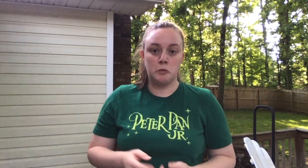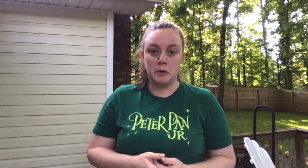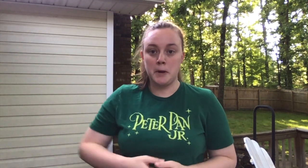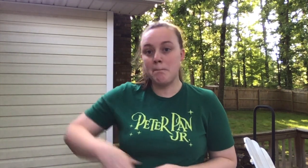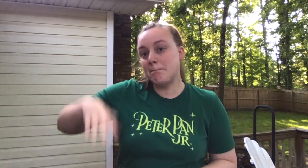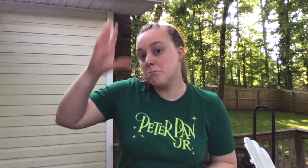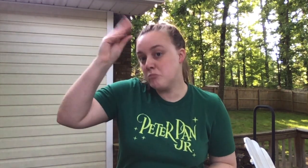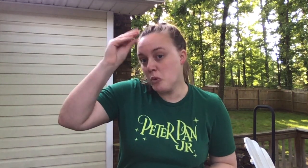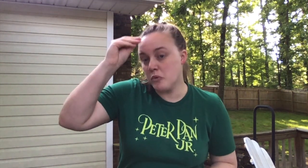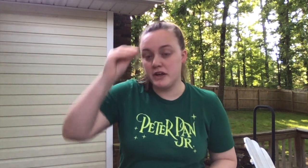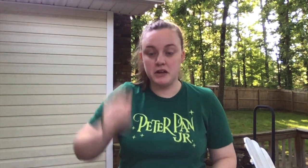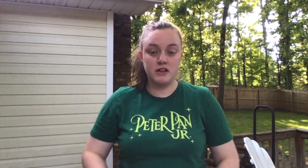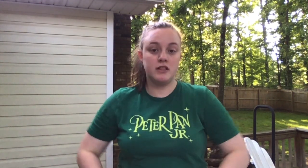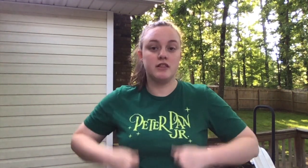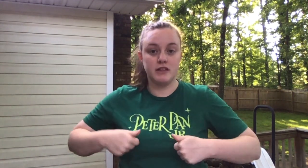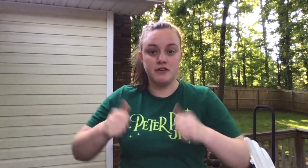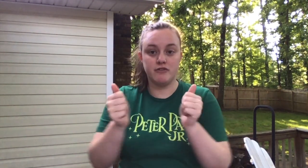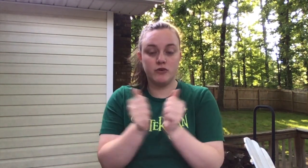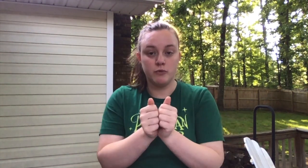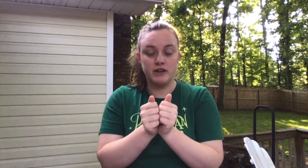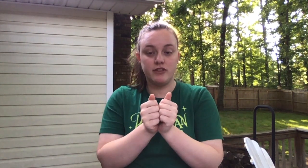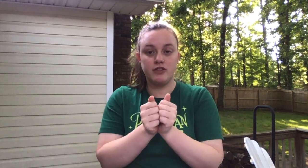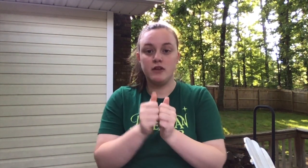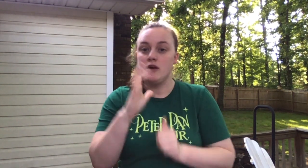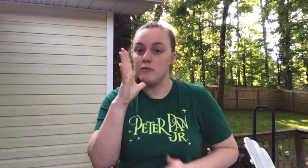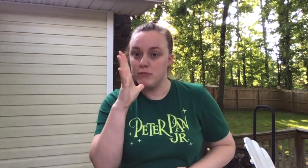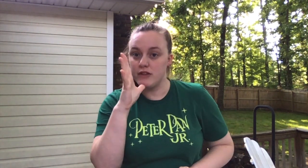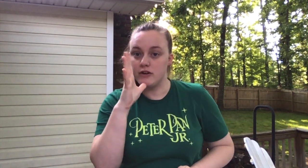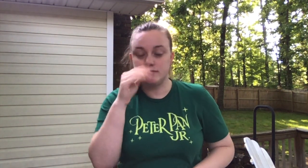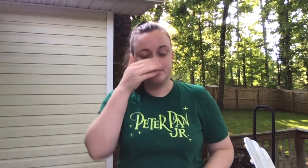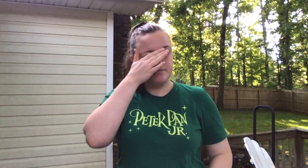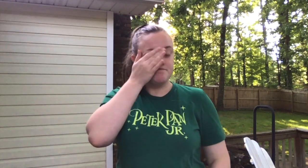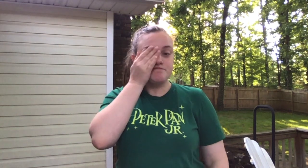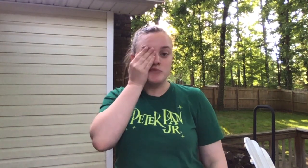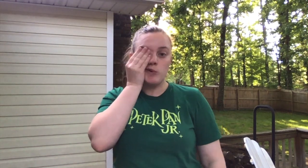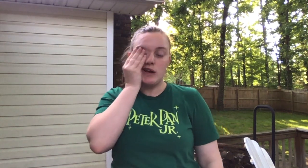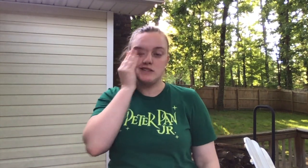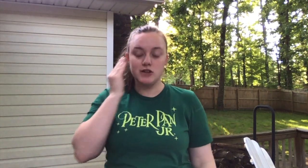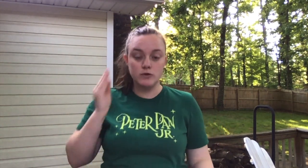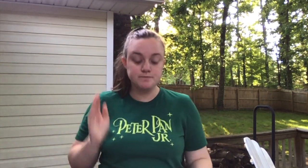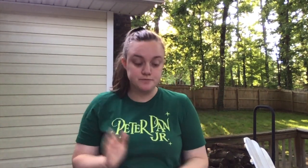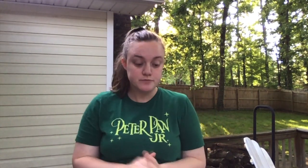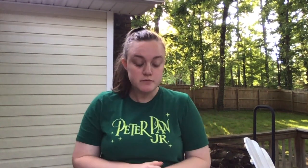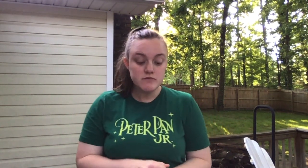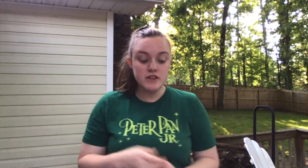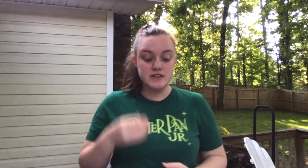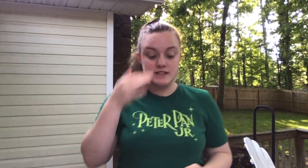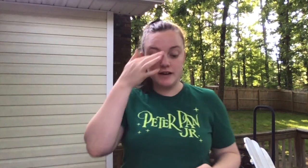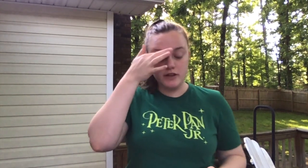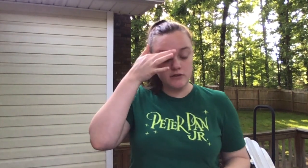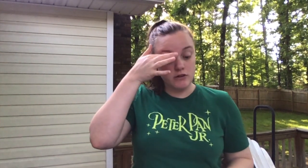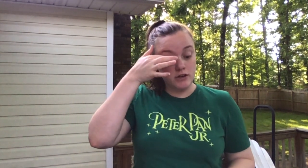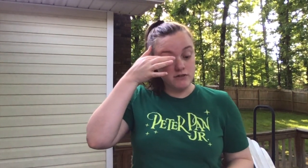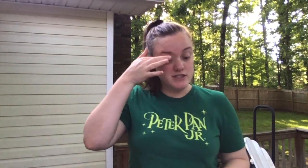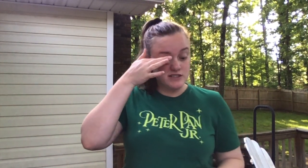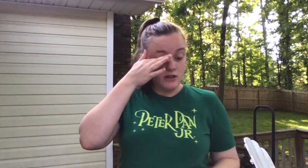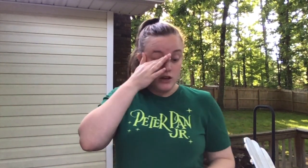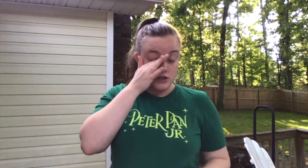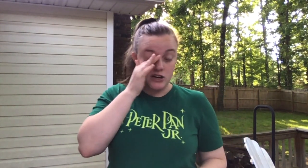Or boy live with mother. Okay, so the sign that you don't know is daughter